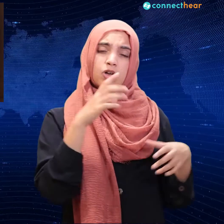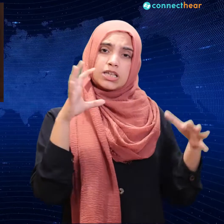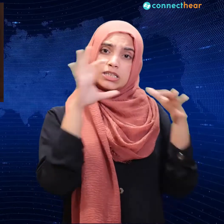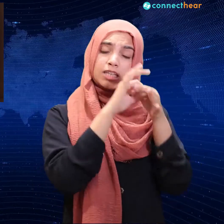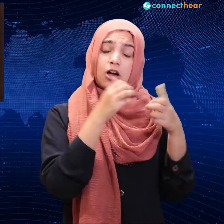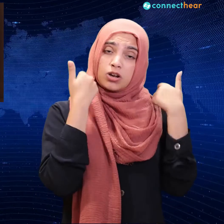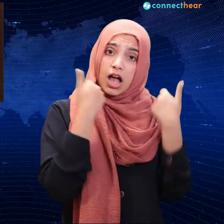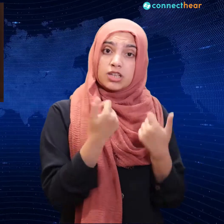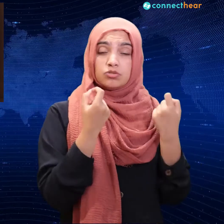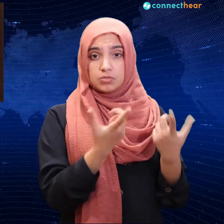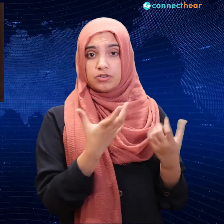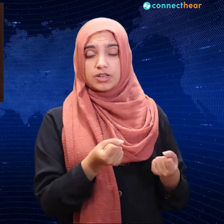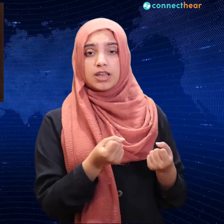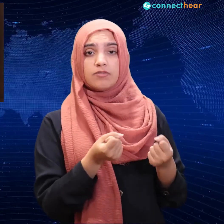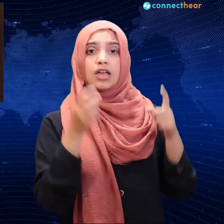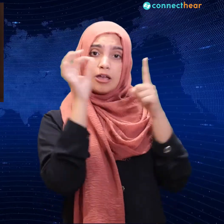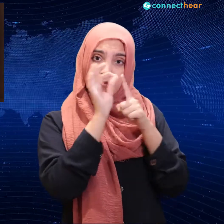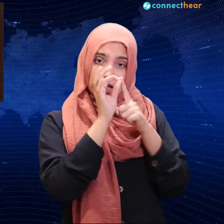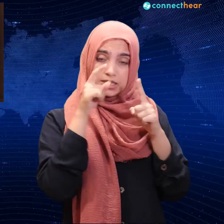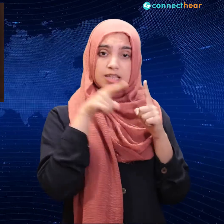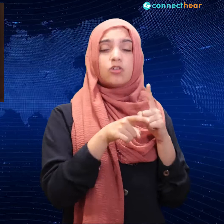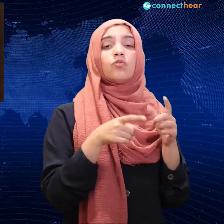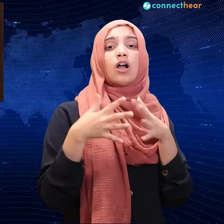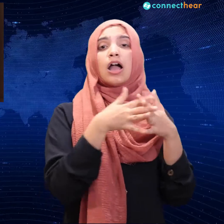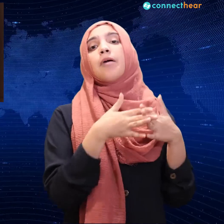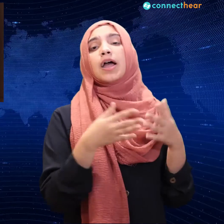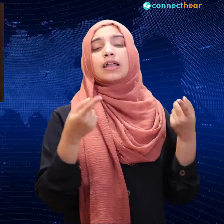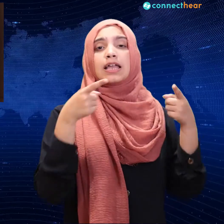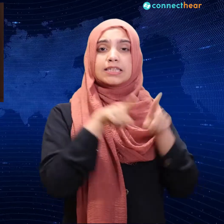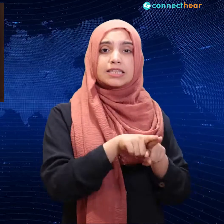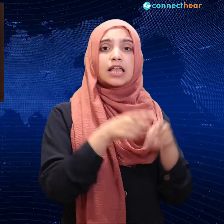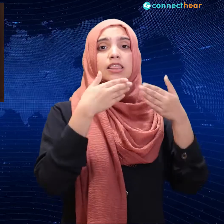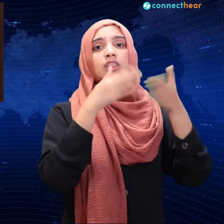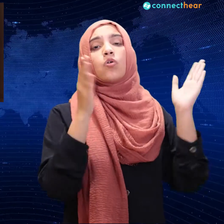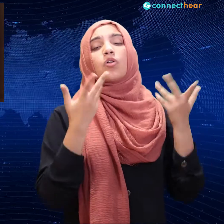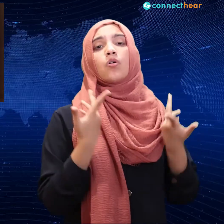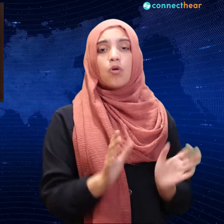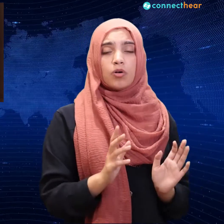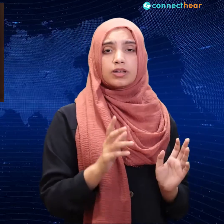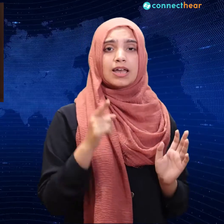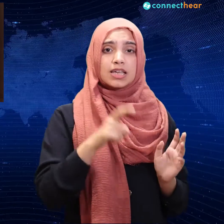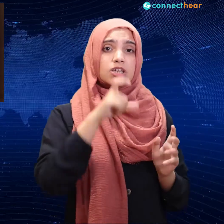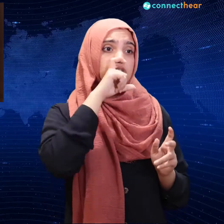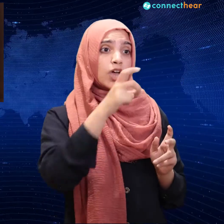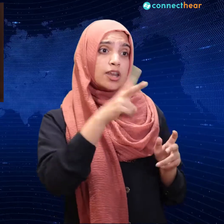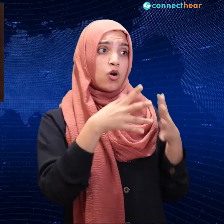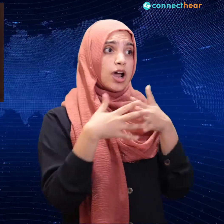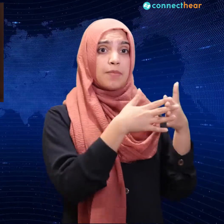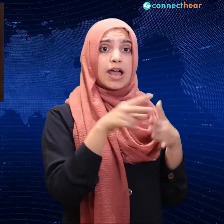It was Pakistan which opened the doors of the US to China in 1970 when